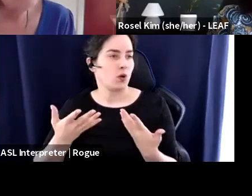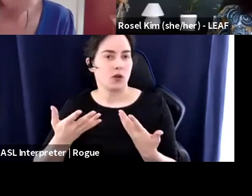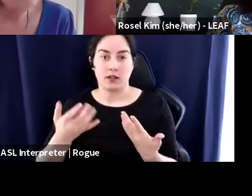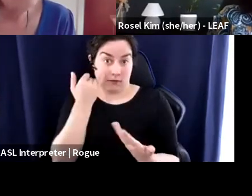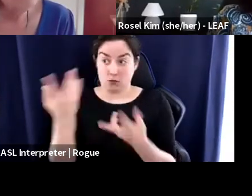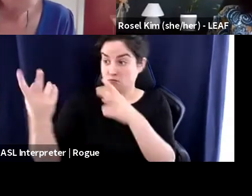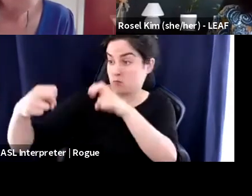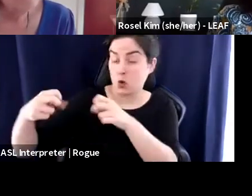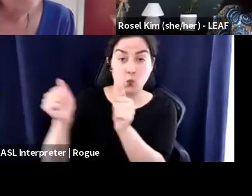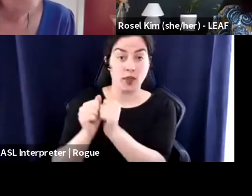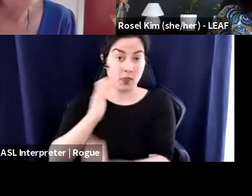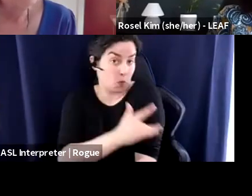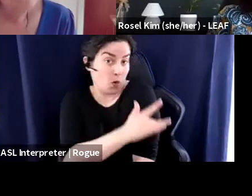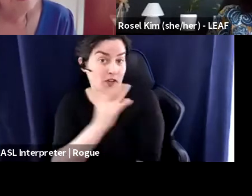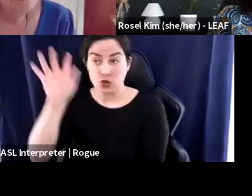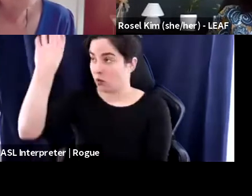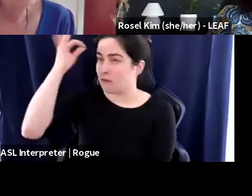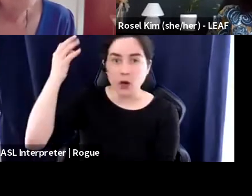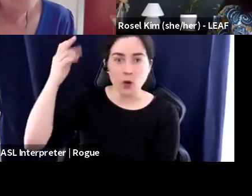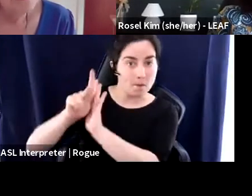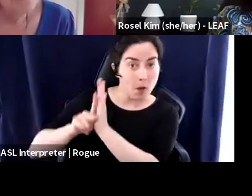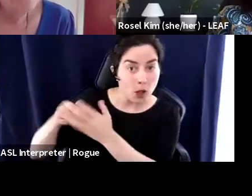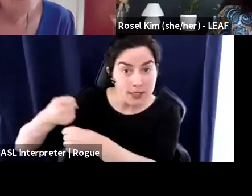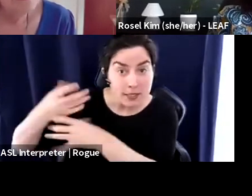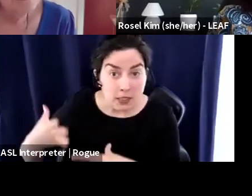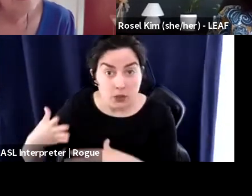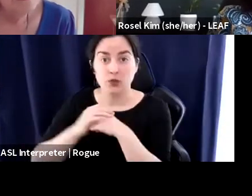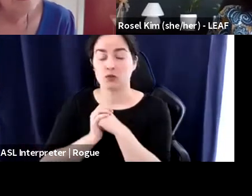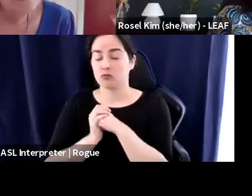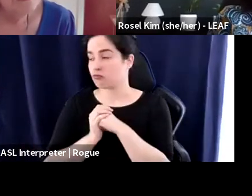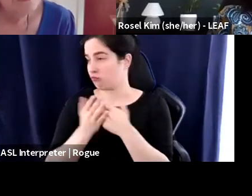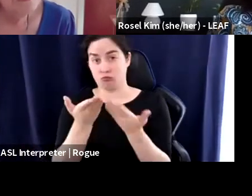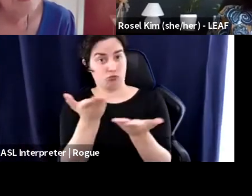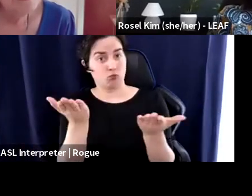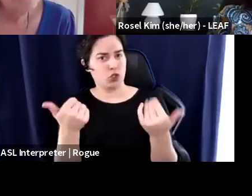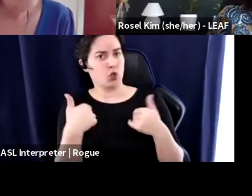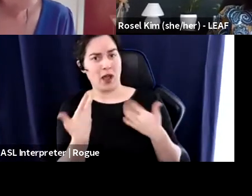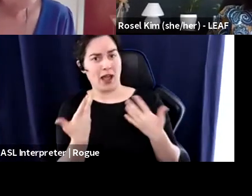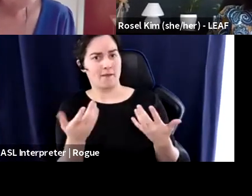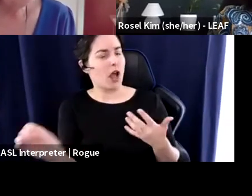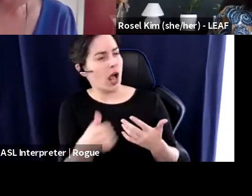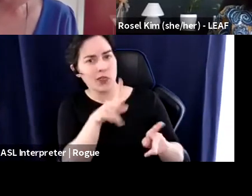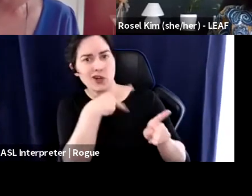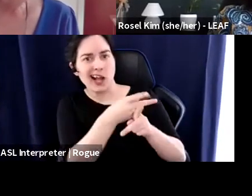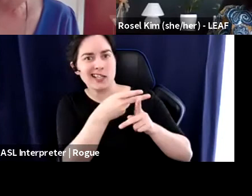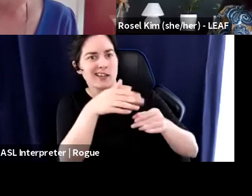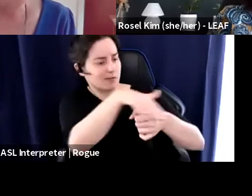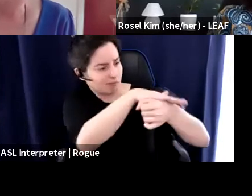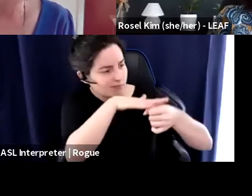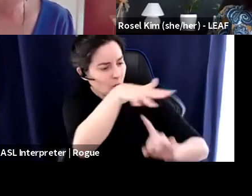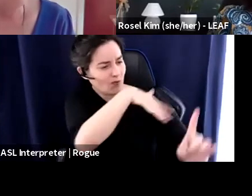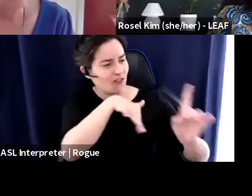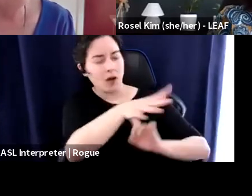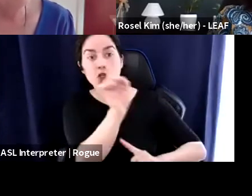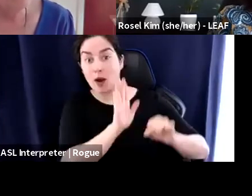policymaker or lawmaker? Are you do you have some connections where you're doing advocacy? Like those, I